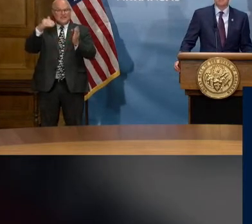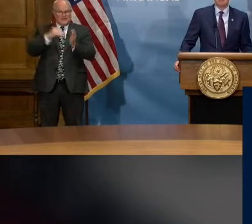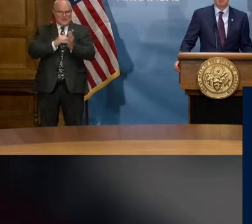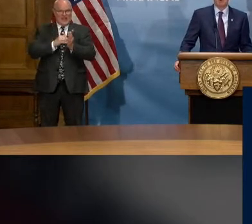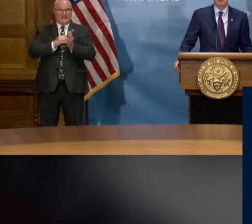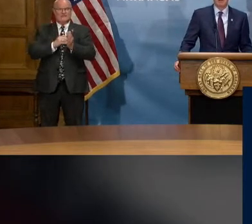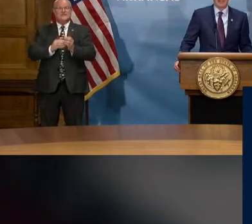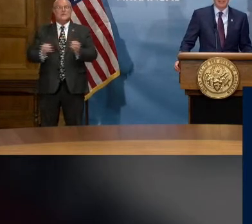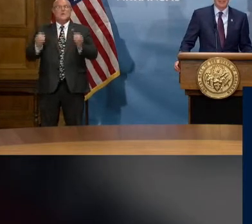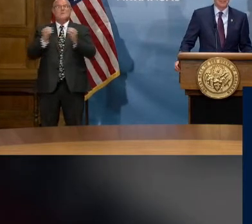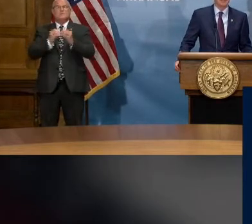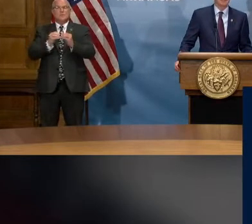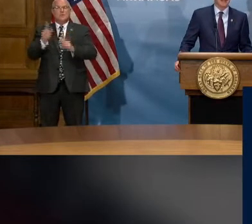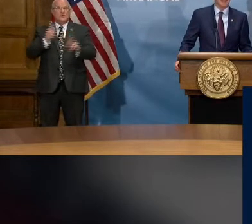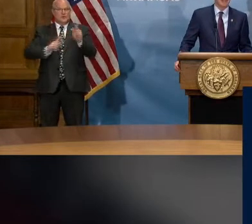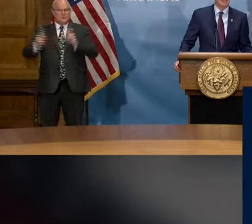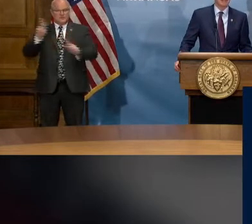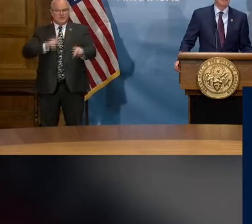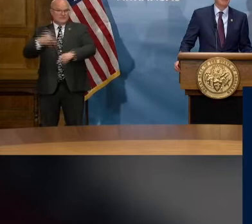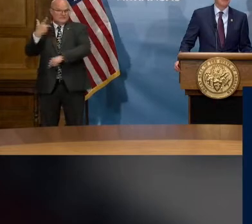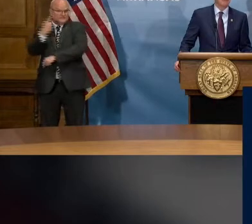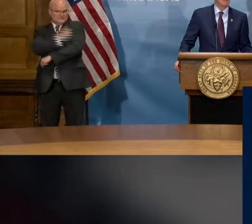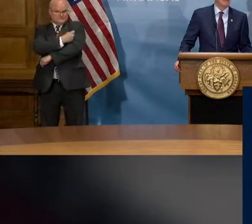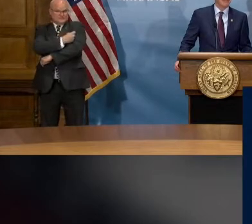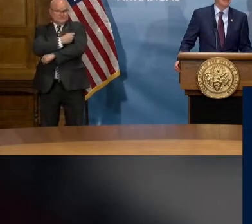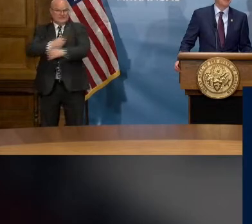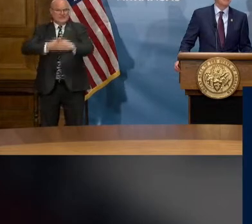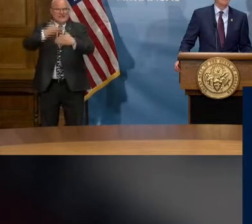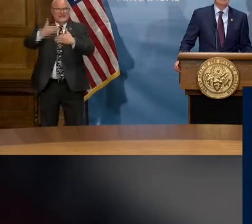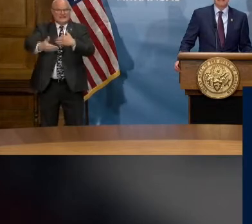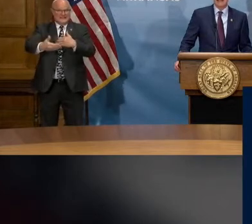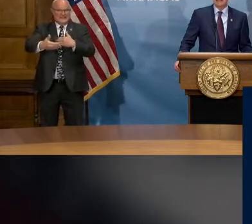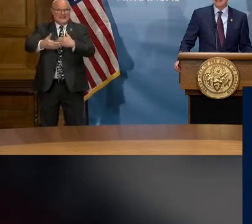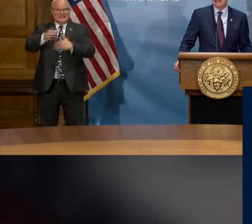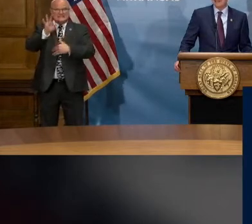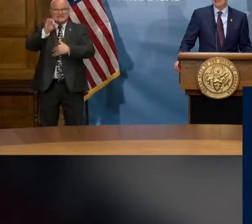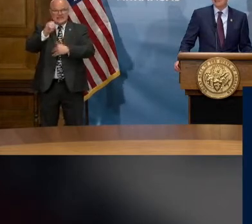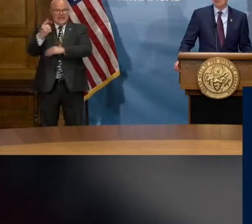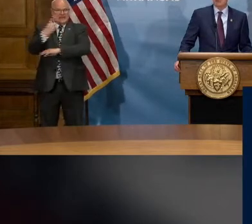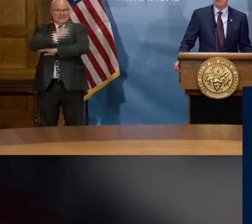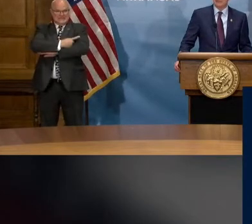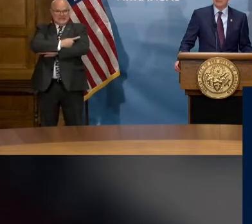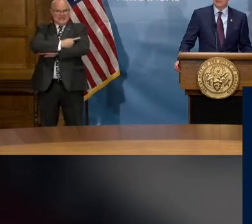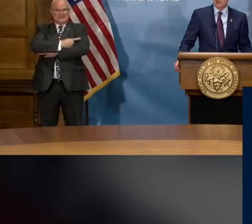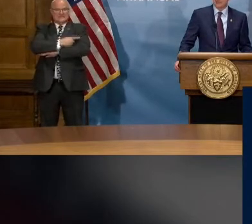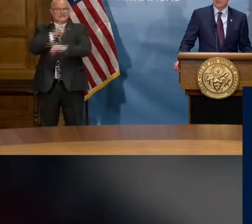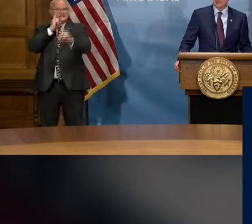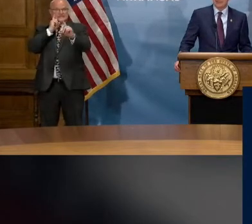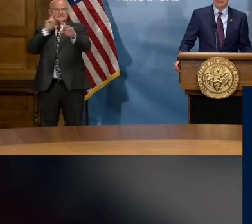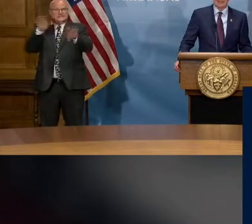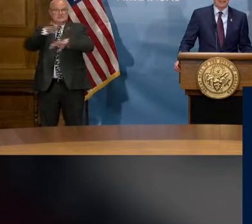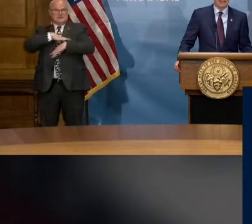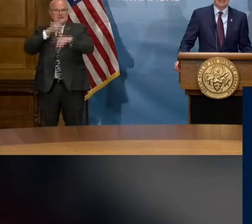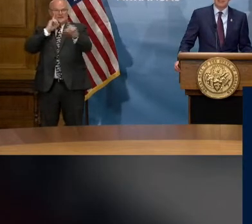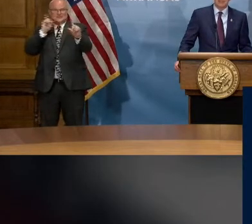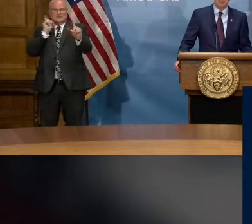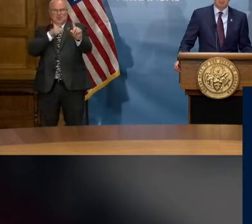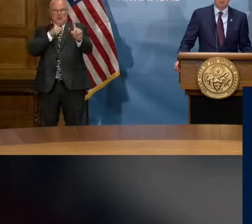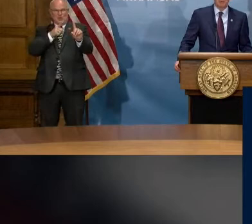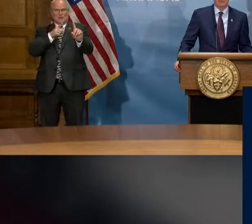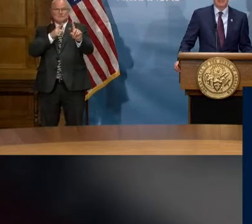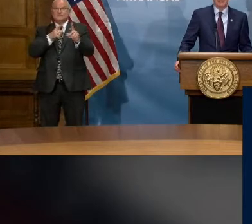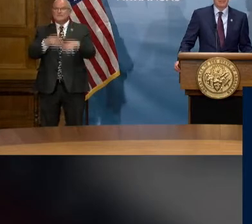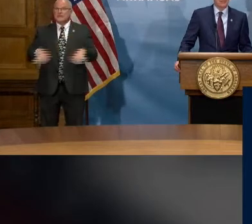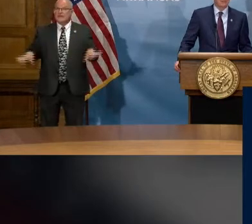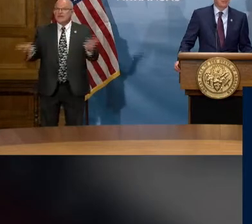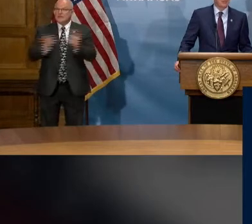467,000 more Arkansans vaccinated within the next 90 days in order to meet this goal. And this is